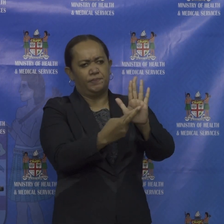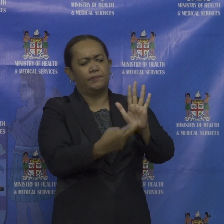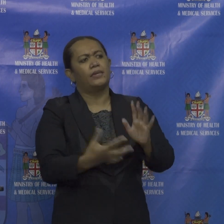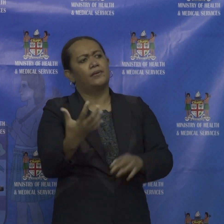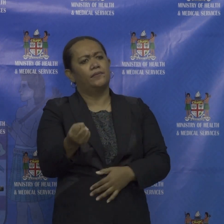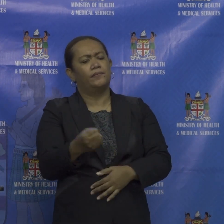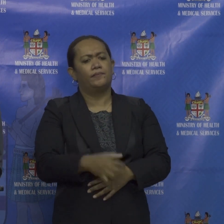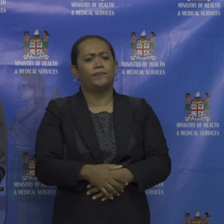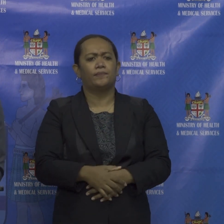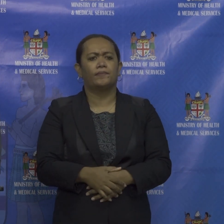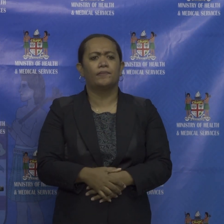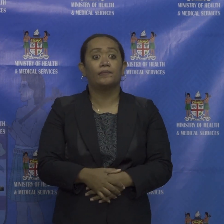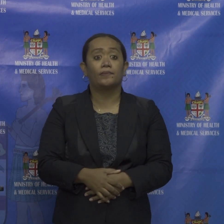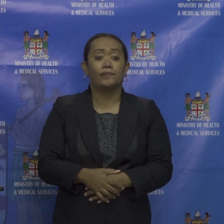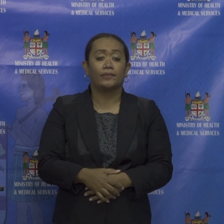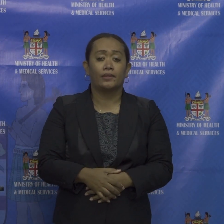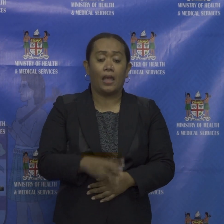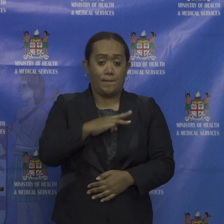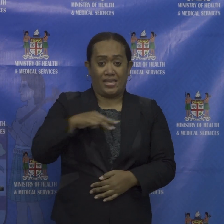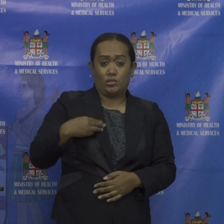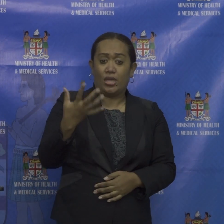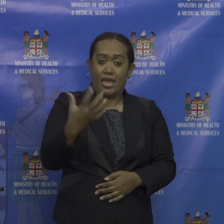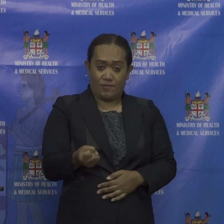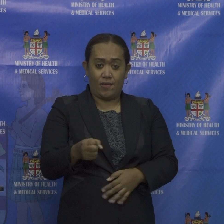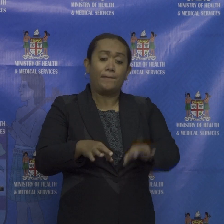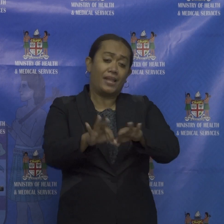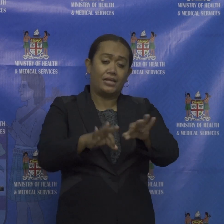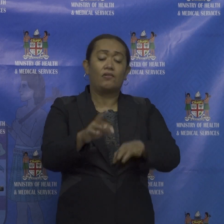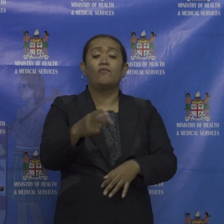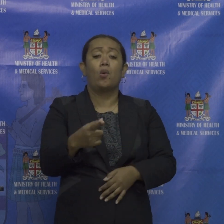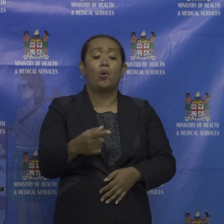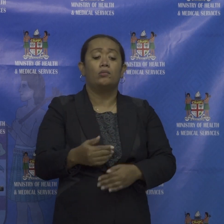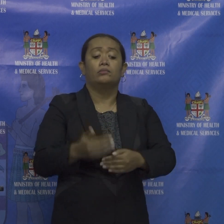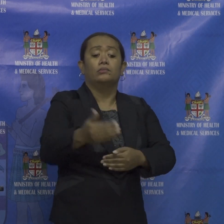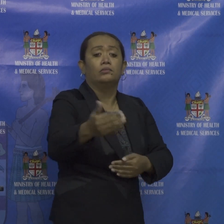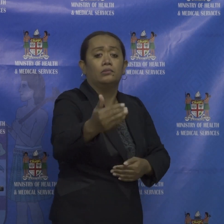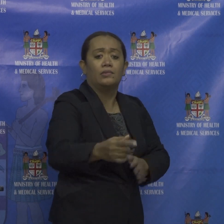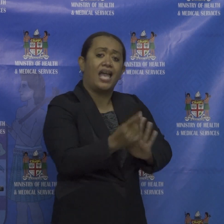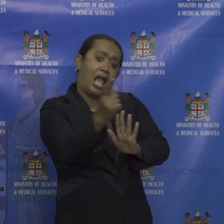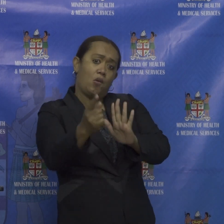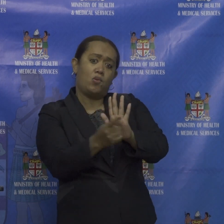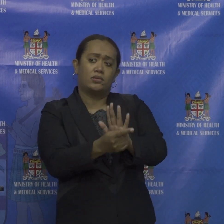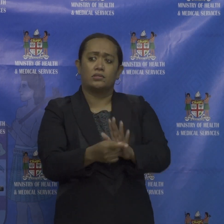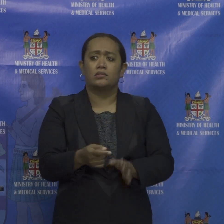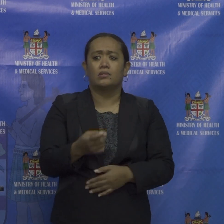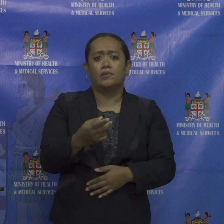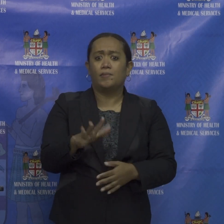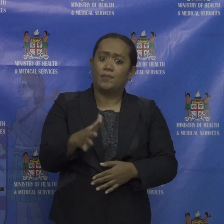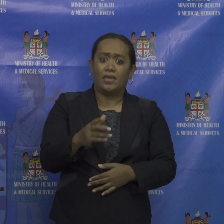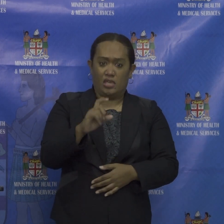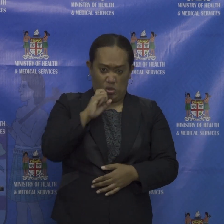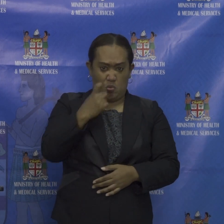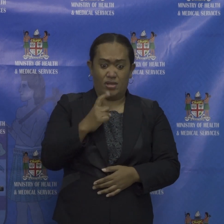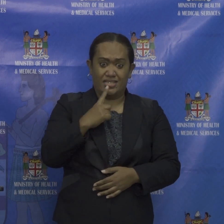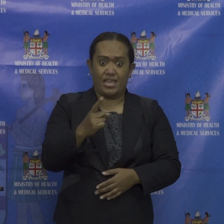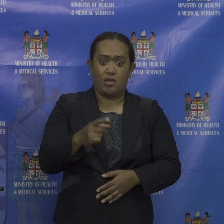to does the ministry has any plans in place for the next few hours to institute a